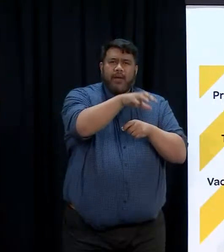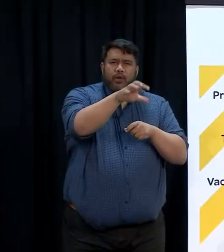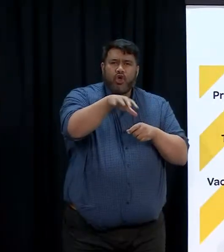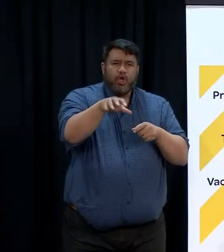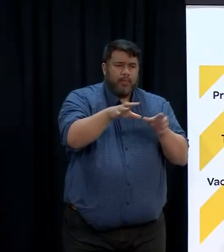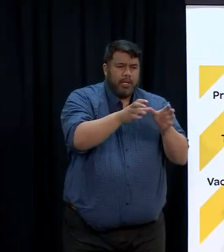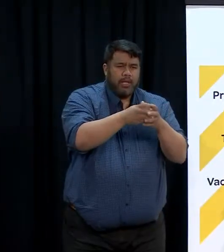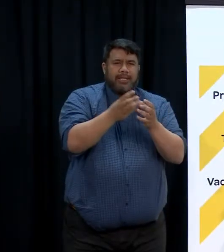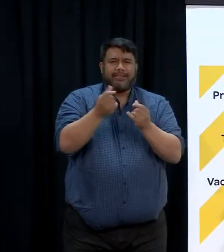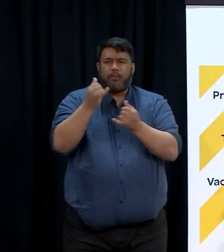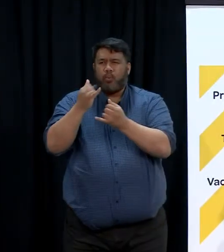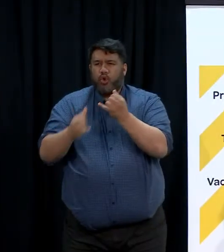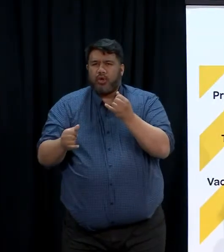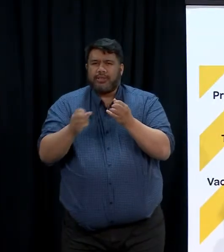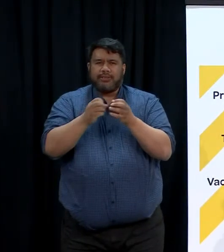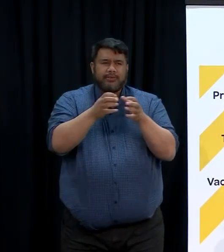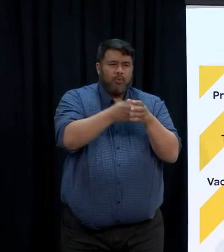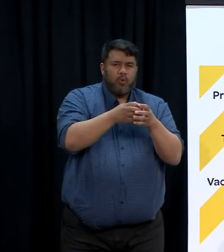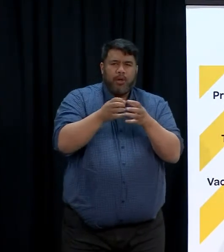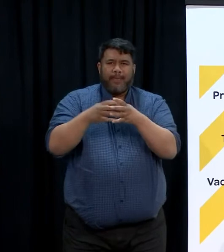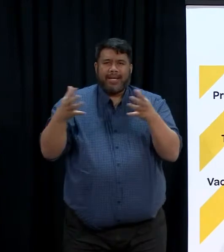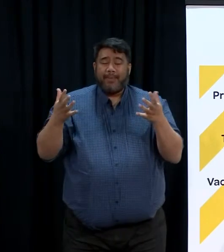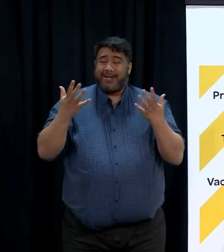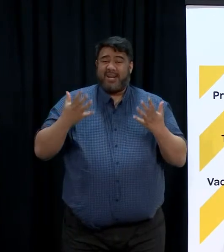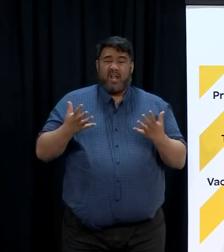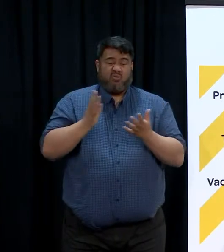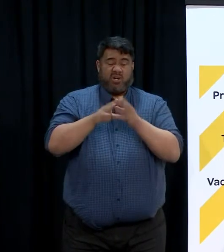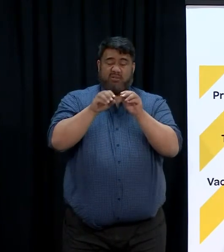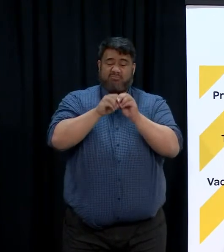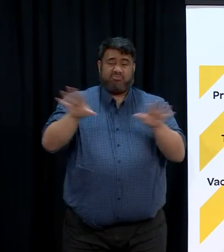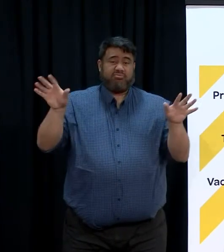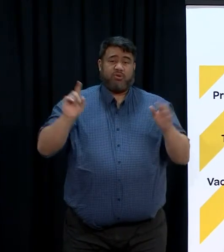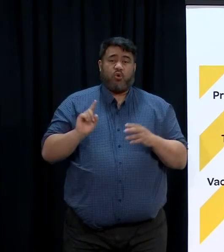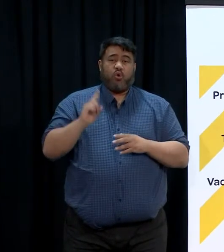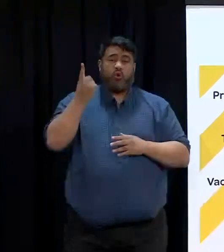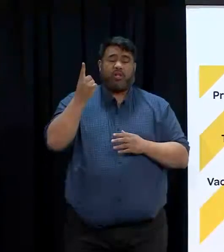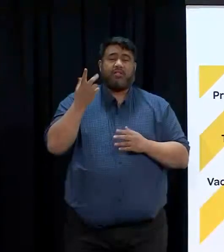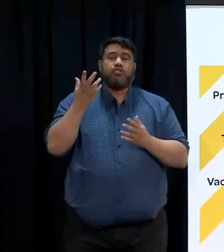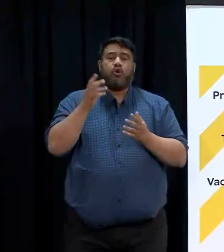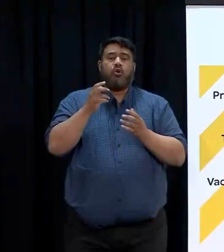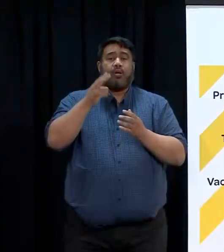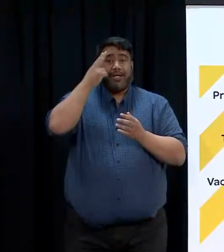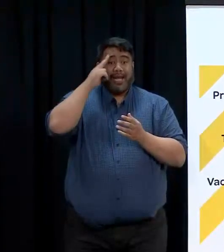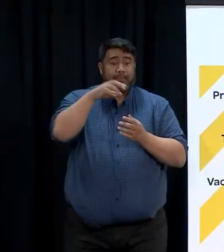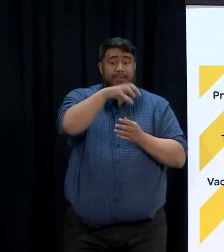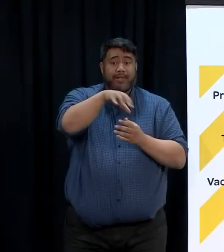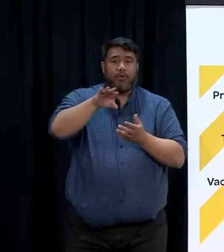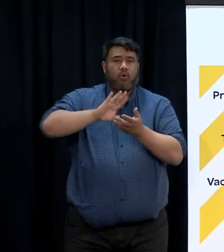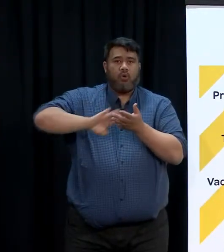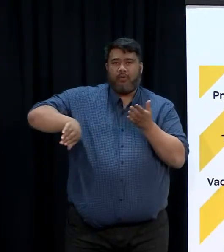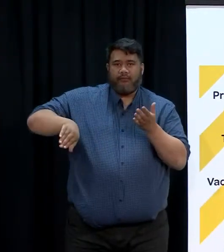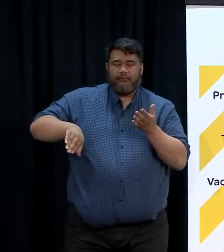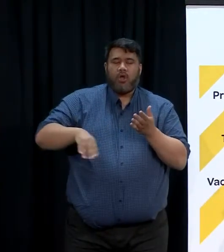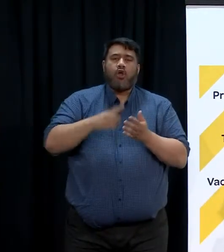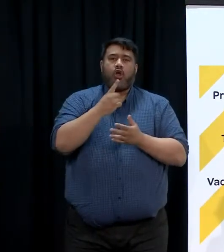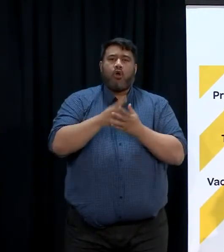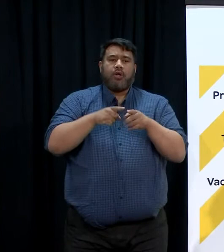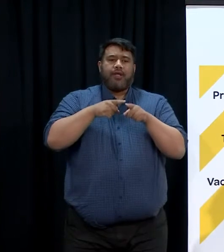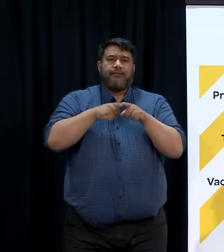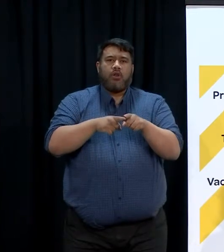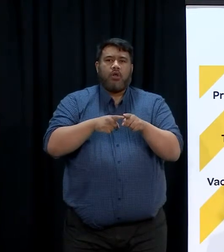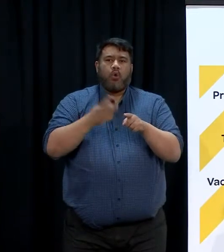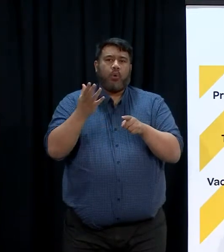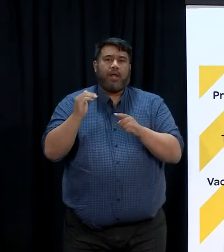quite widespread across Auckland. Testing is going to be focused on those areas where they are finding a higher test positivity